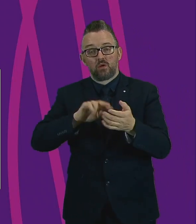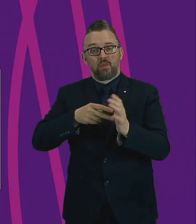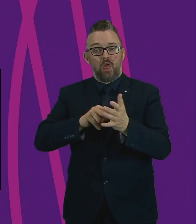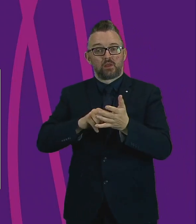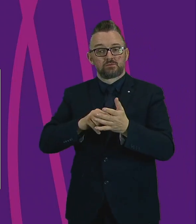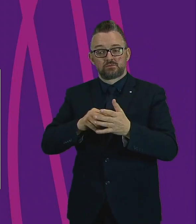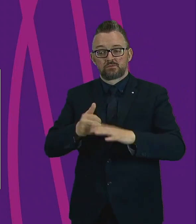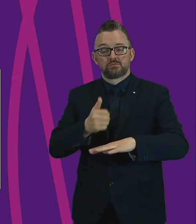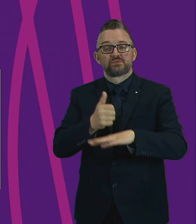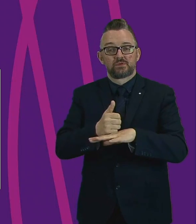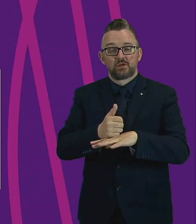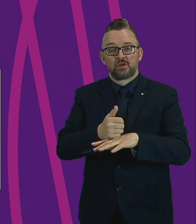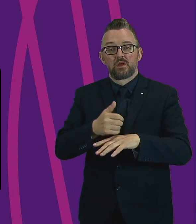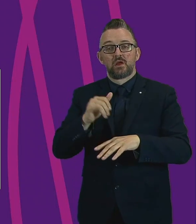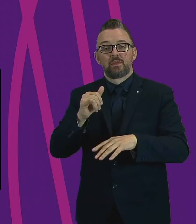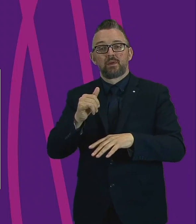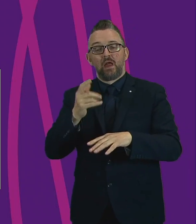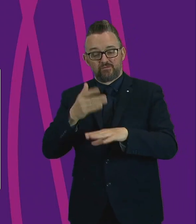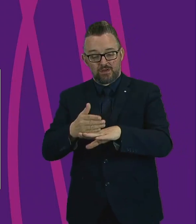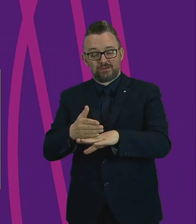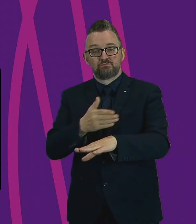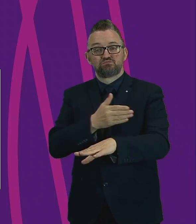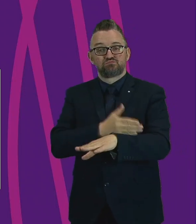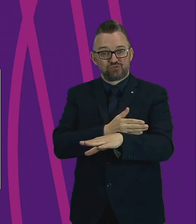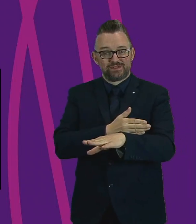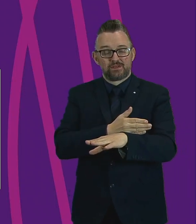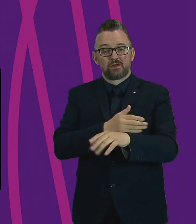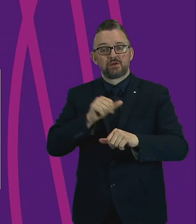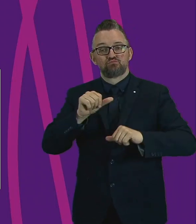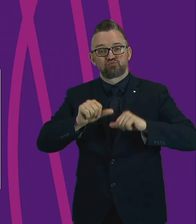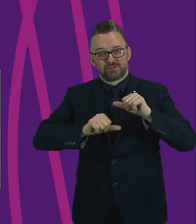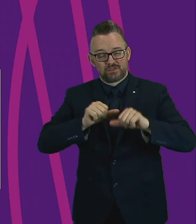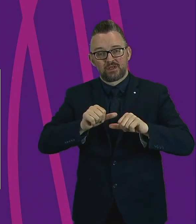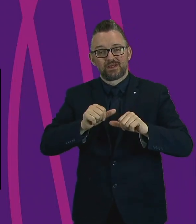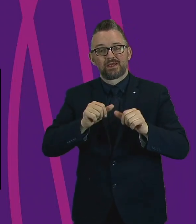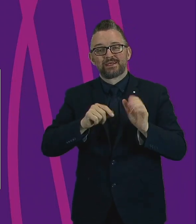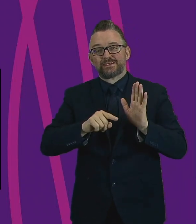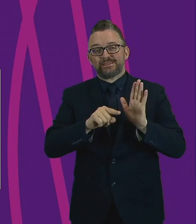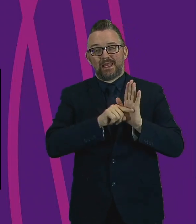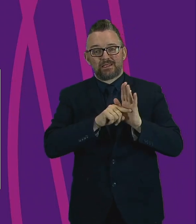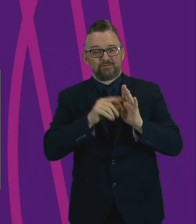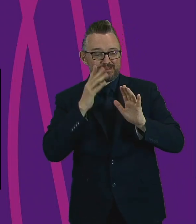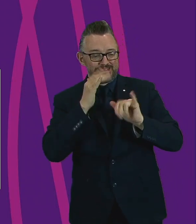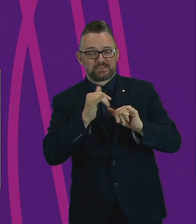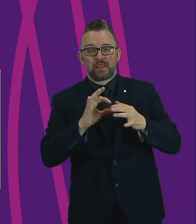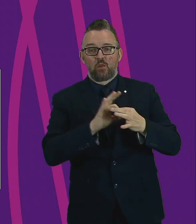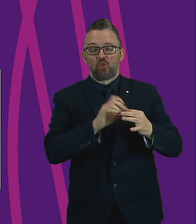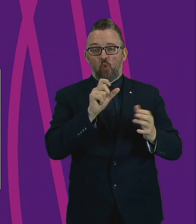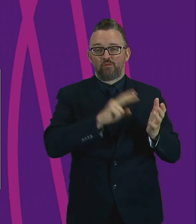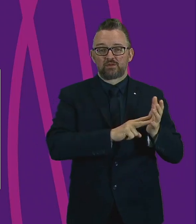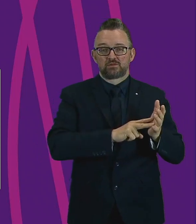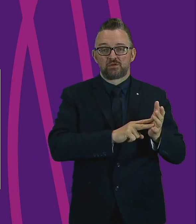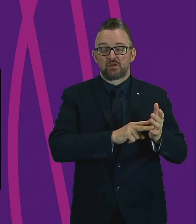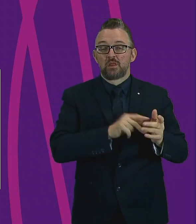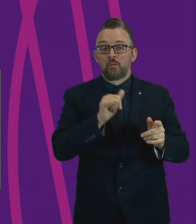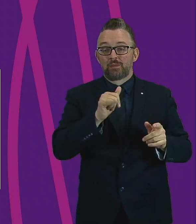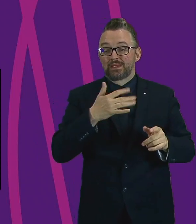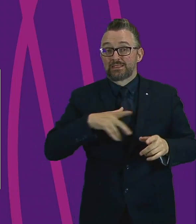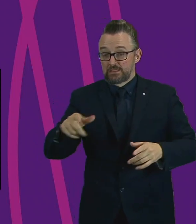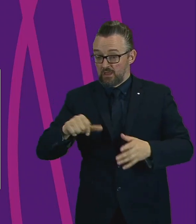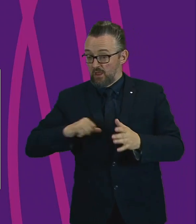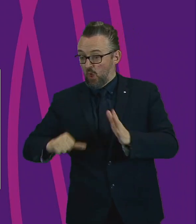include pre-procedure COVID negative testing and a requirement for self-isolation prior to